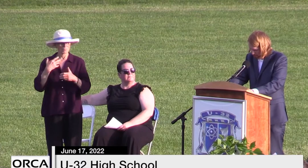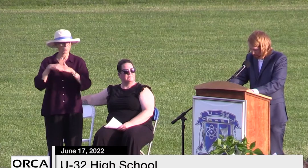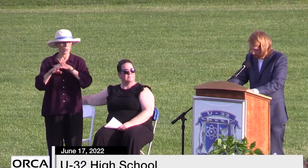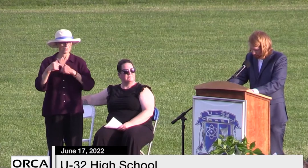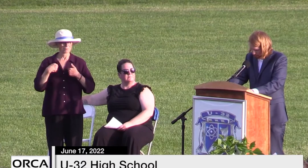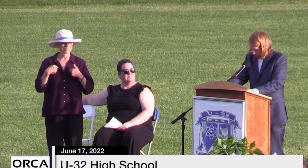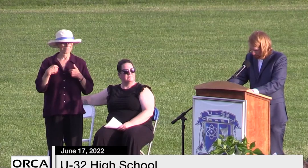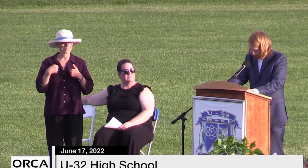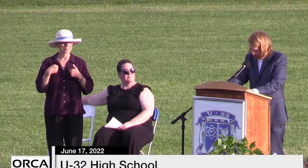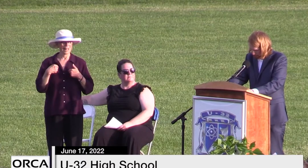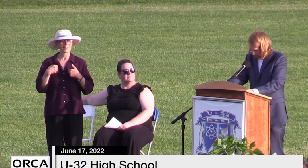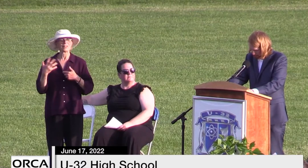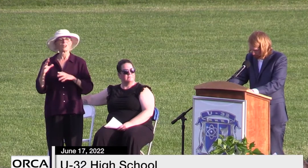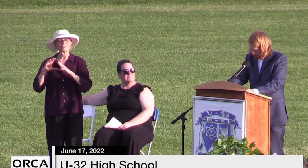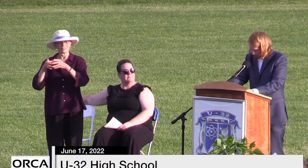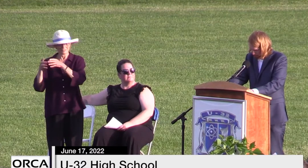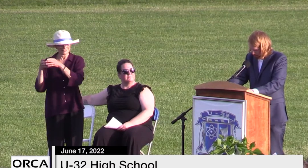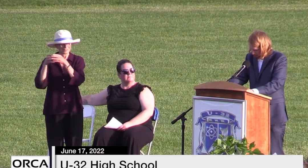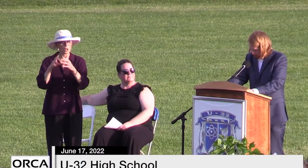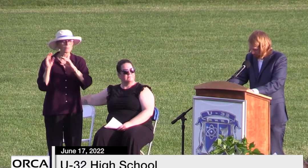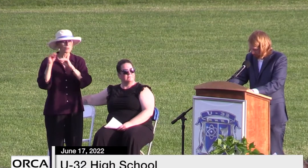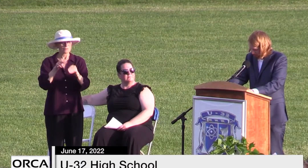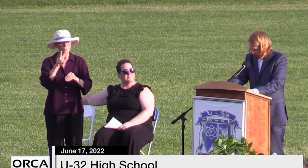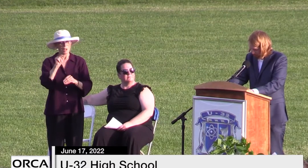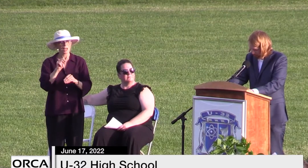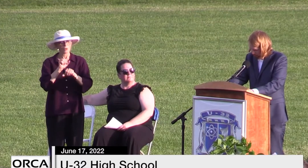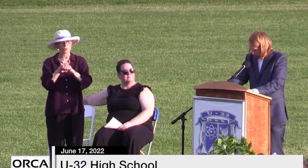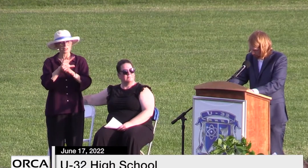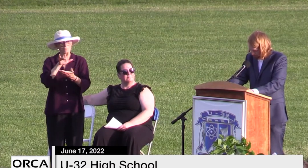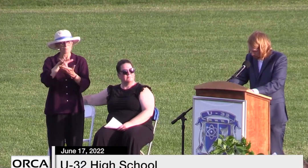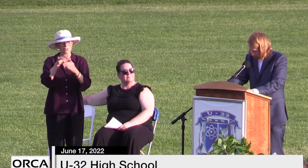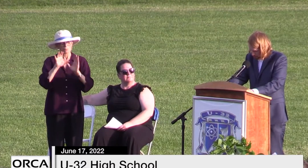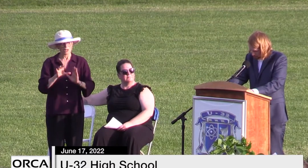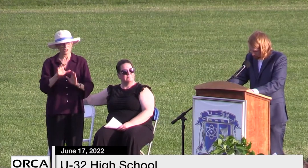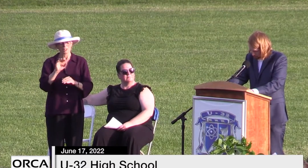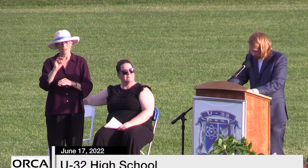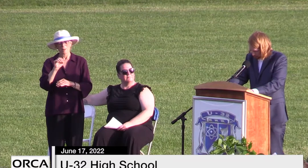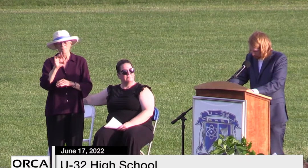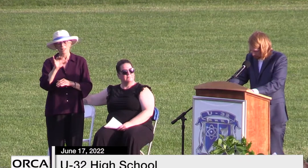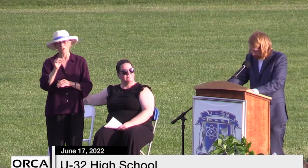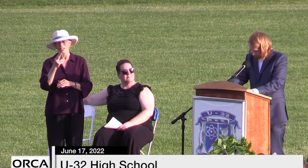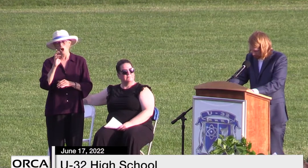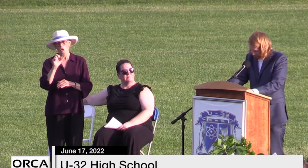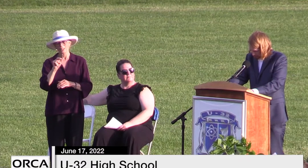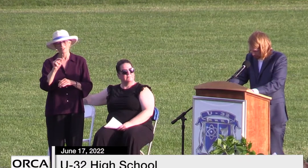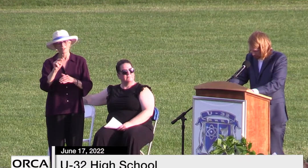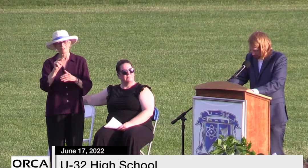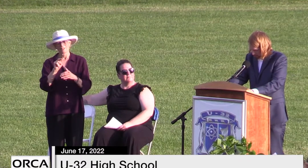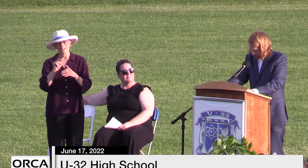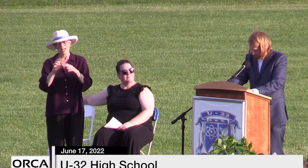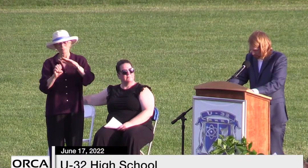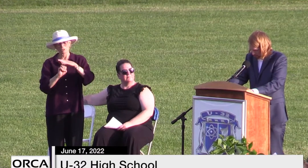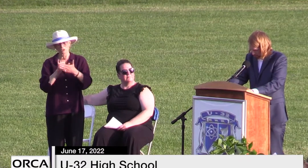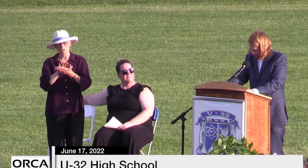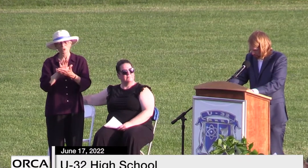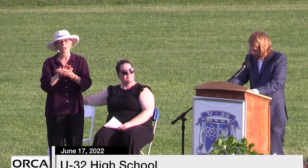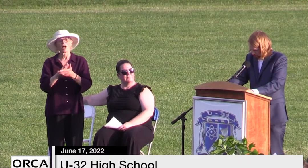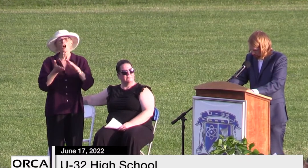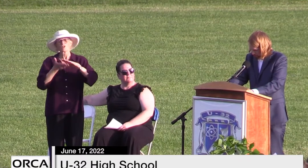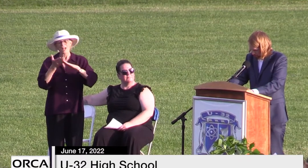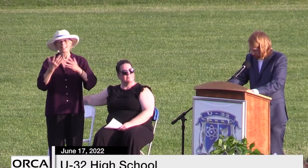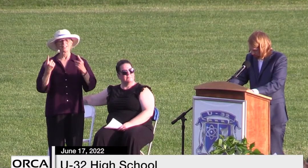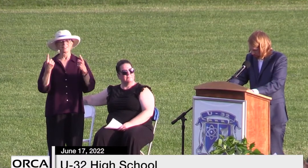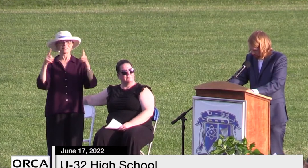moved to Vermont, where my mom worked at a school in Middlebury called Mary Hogan Elementary School. She worked there and ran the Success Center, another program